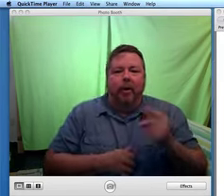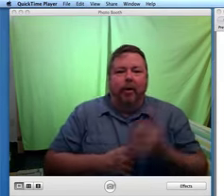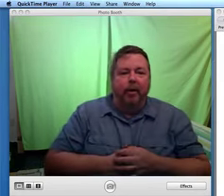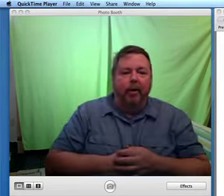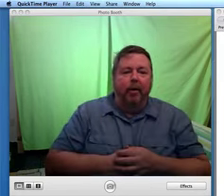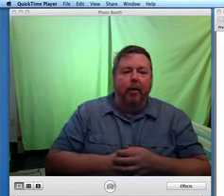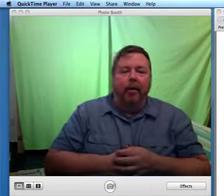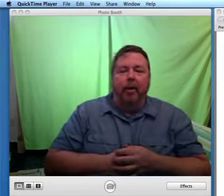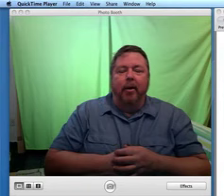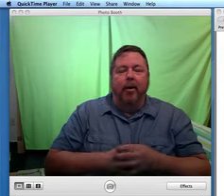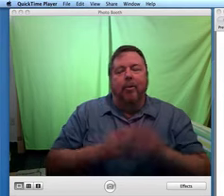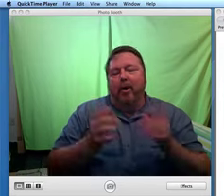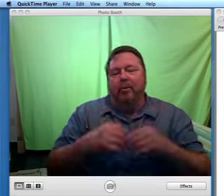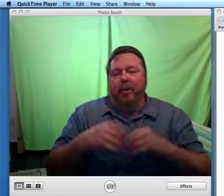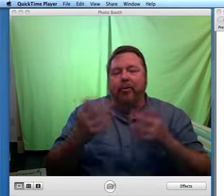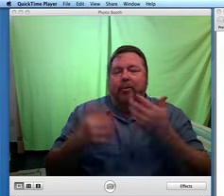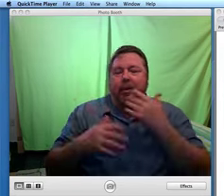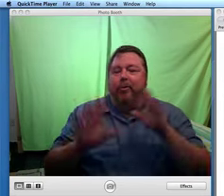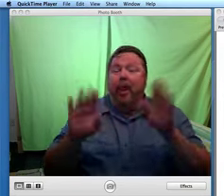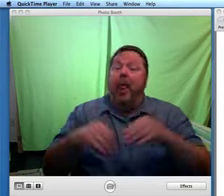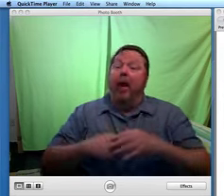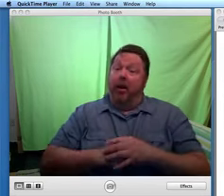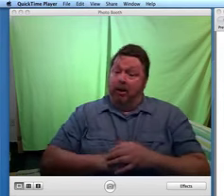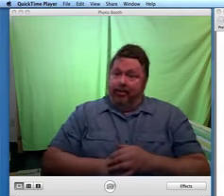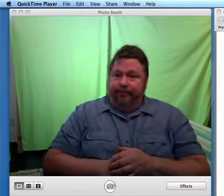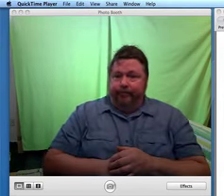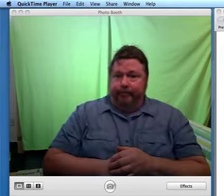wearing? Okay,